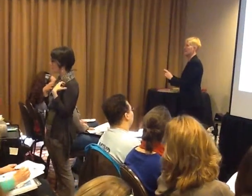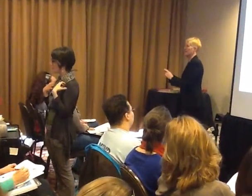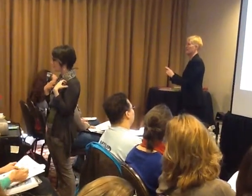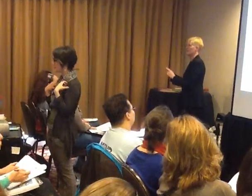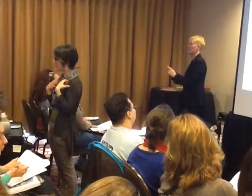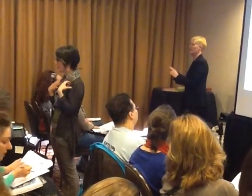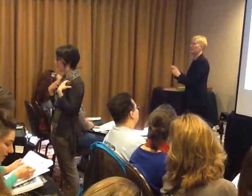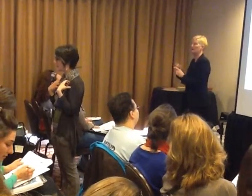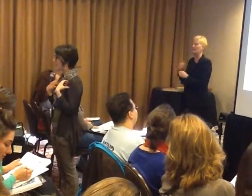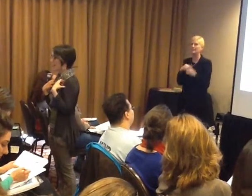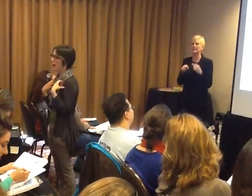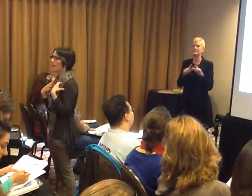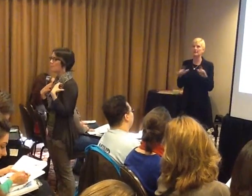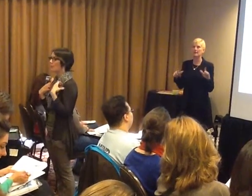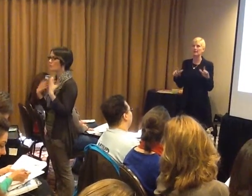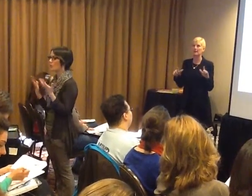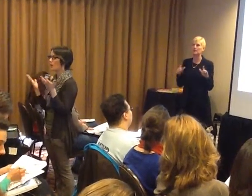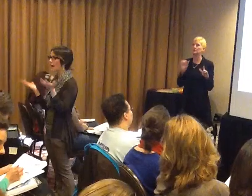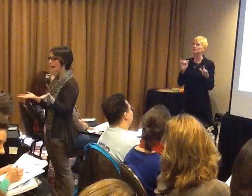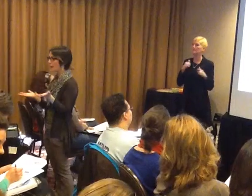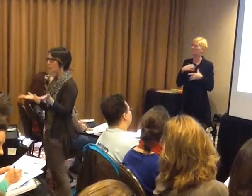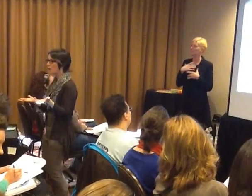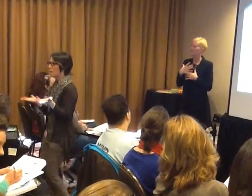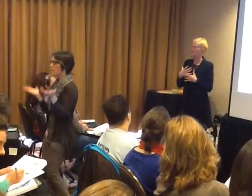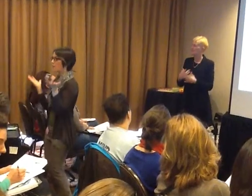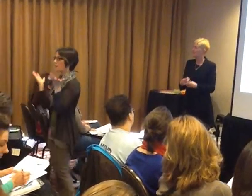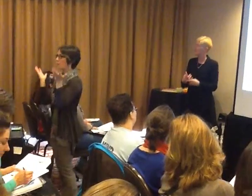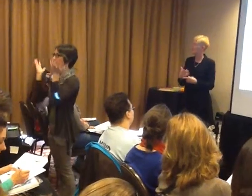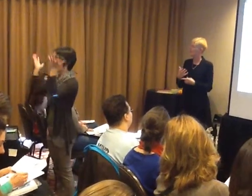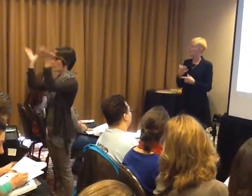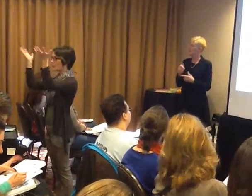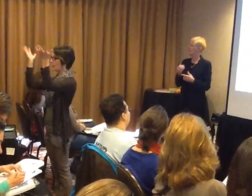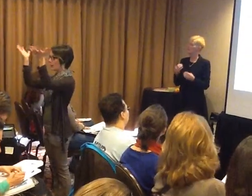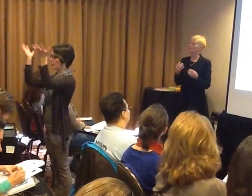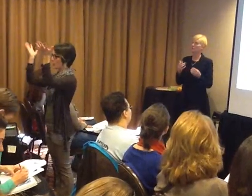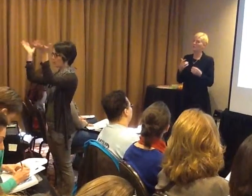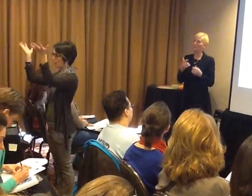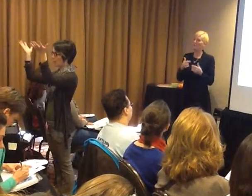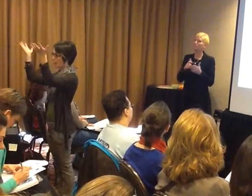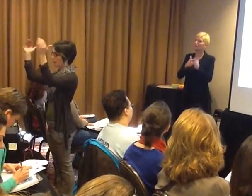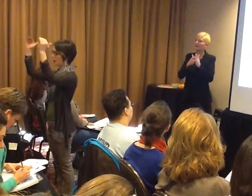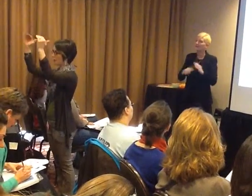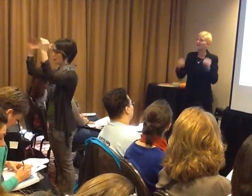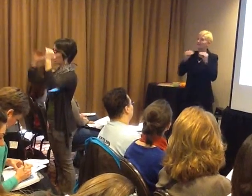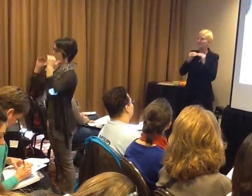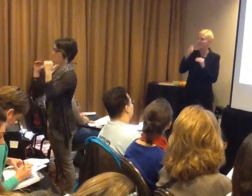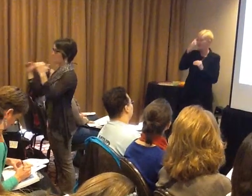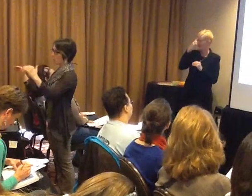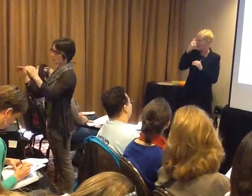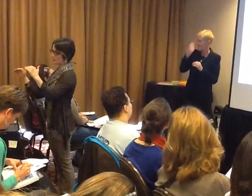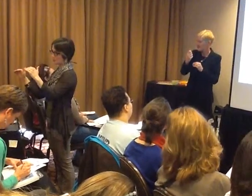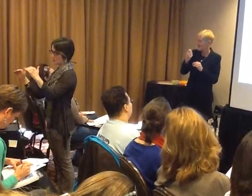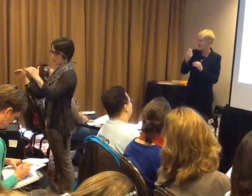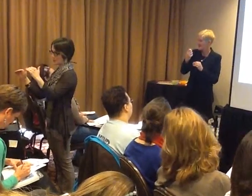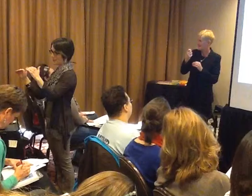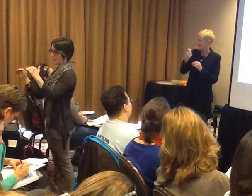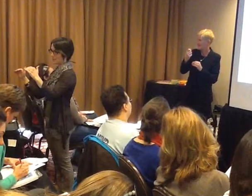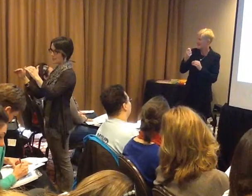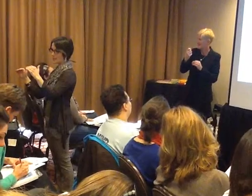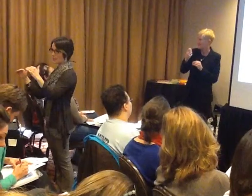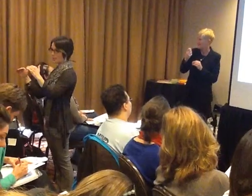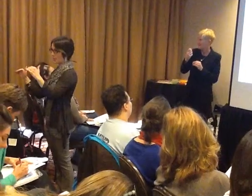thought was really fascinating. And so the higher memory load that we're requiring, the more of a